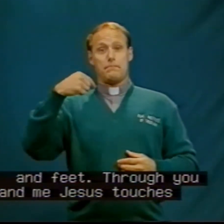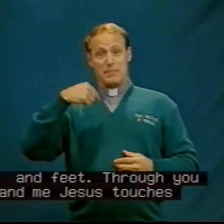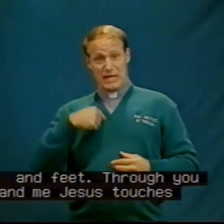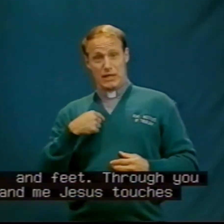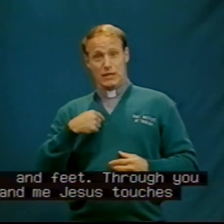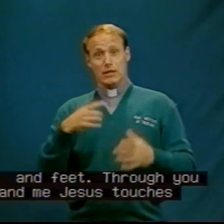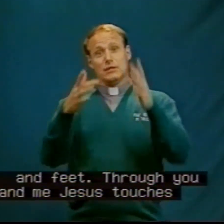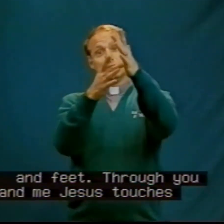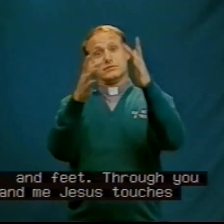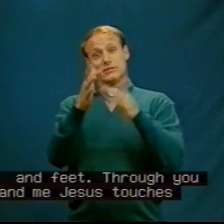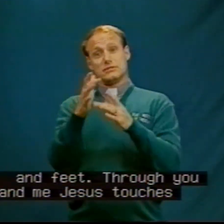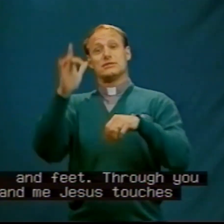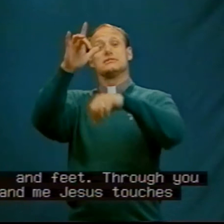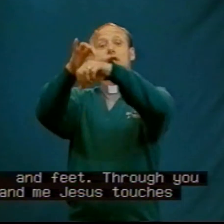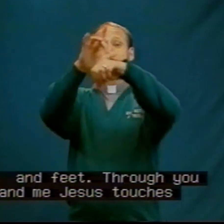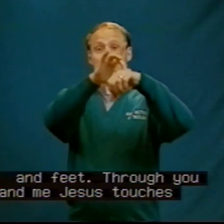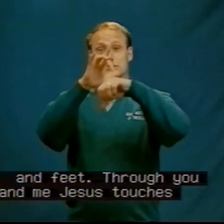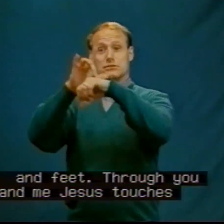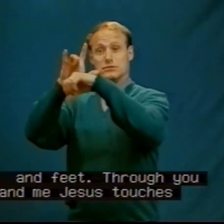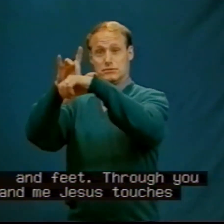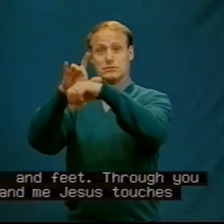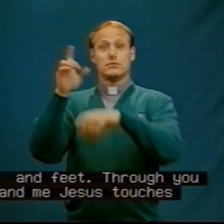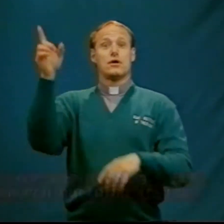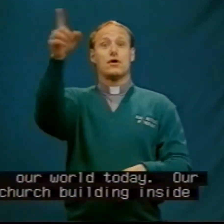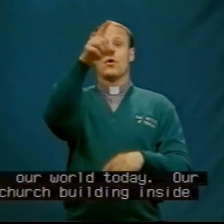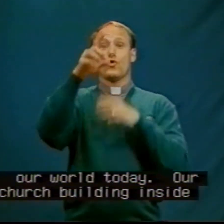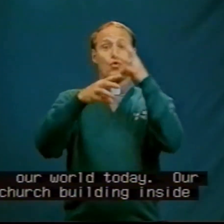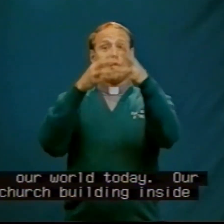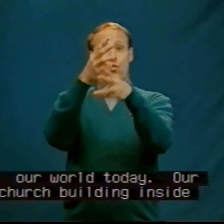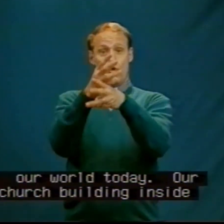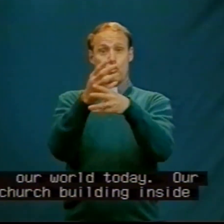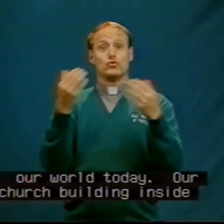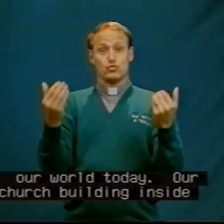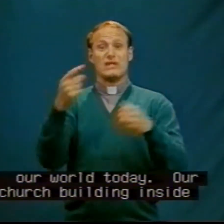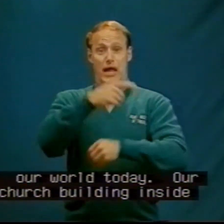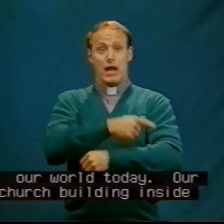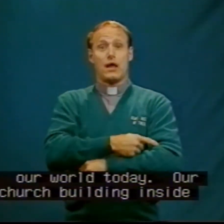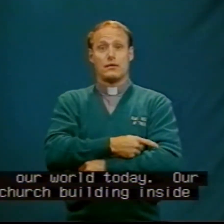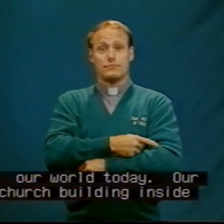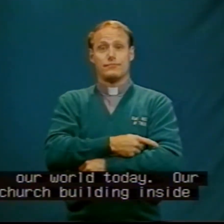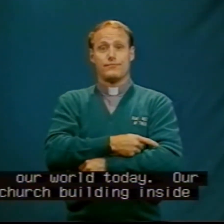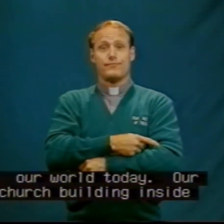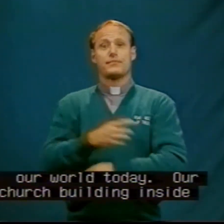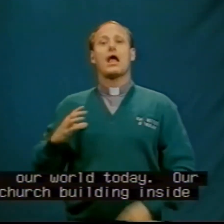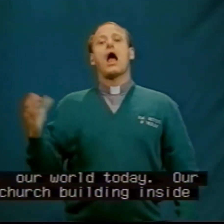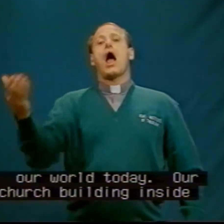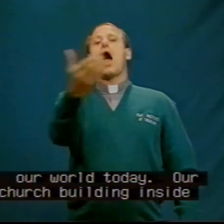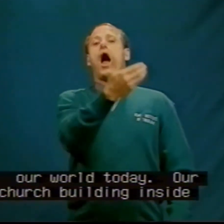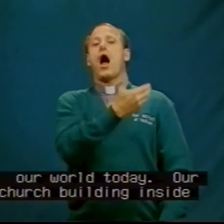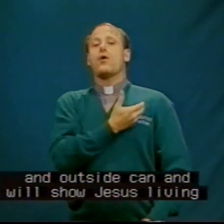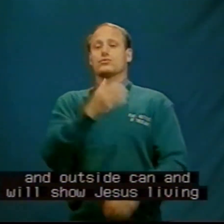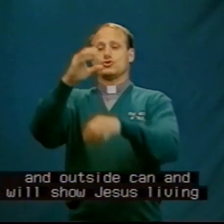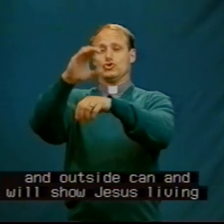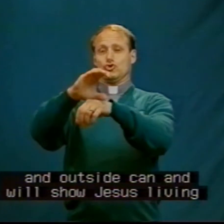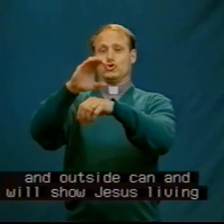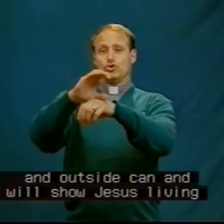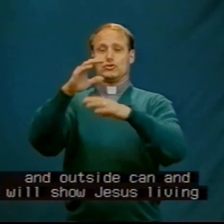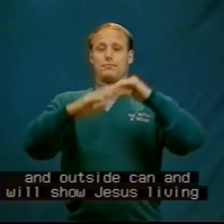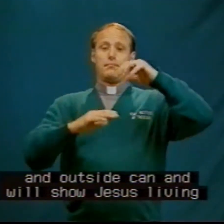Jesus touches our world today. Our church building inside and